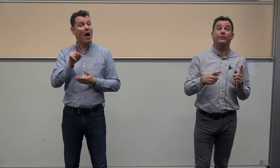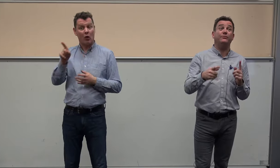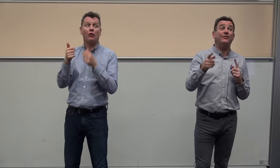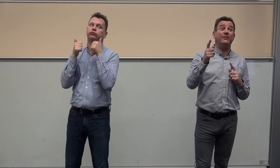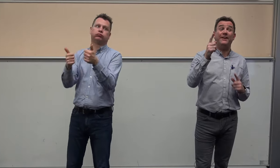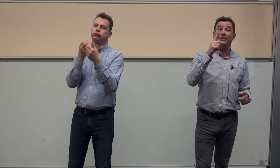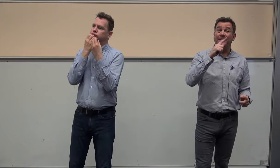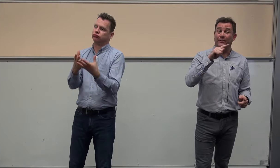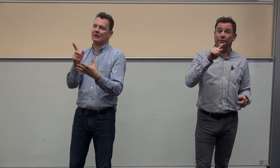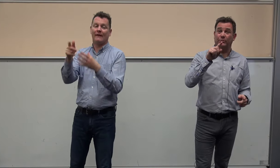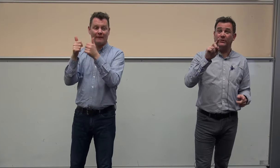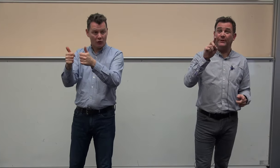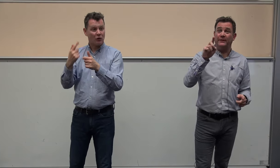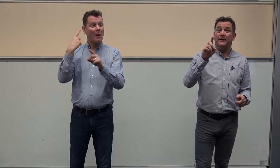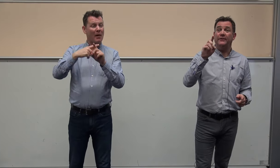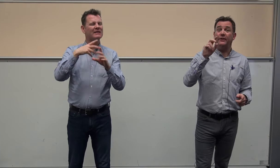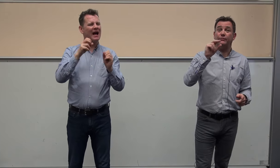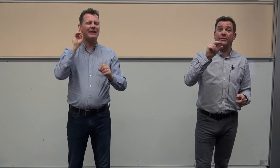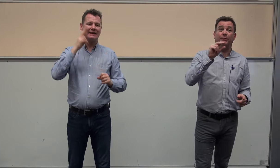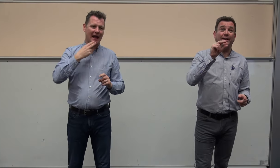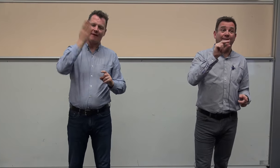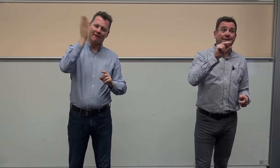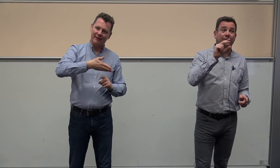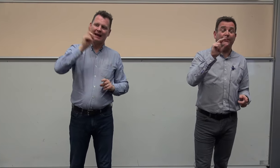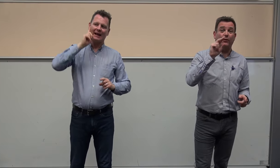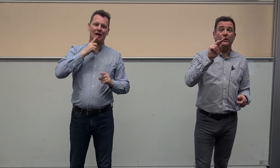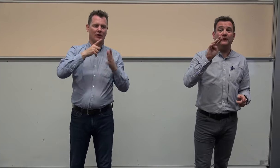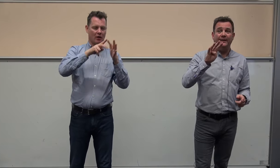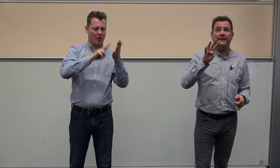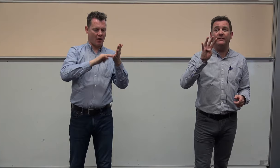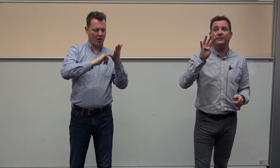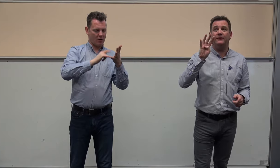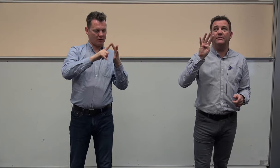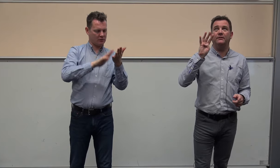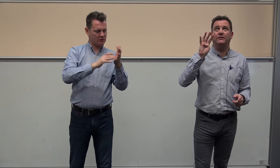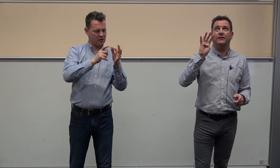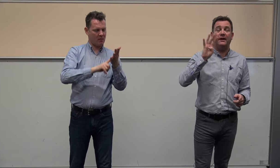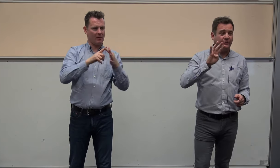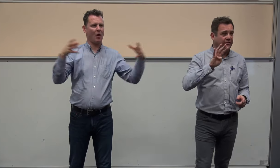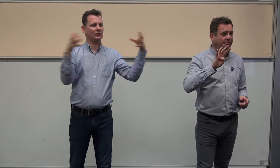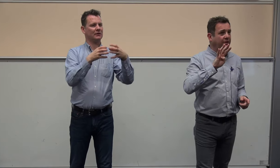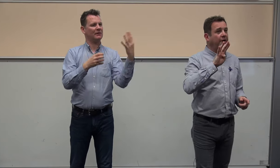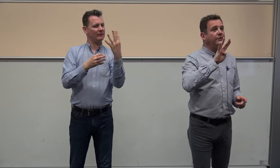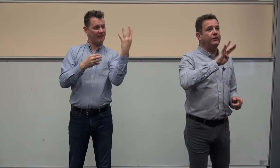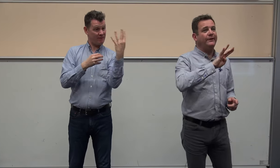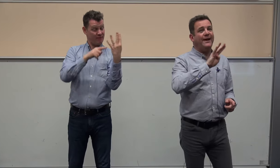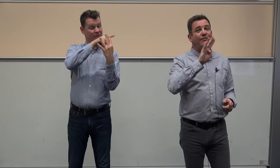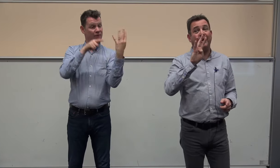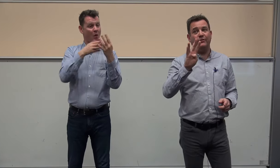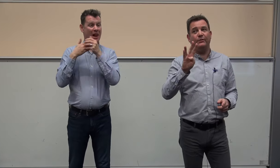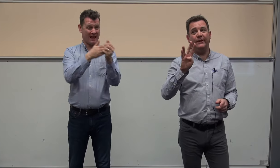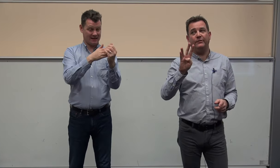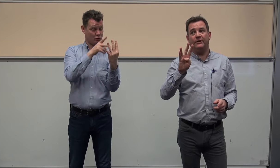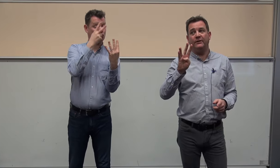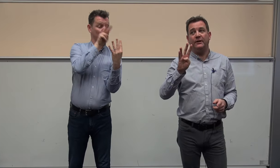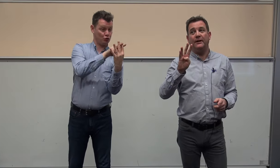Should also just mention the Deaf and Hearing Ensemble as well, that's run by the 4 lead artists, 2 are deaf and